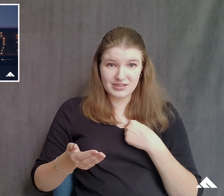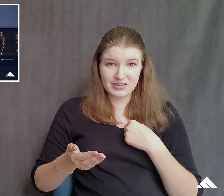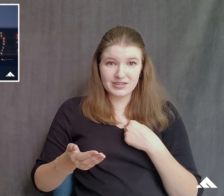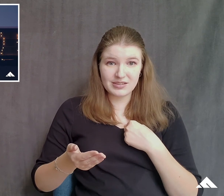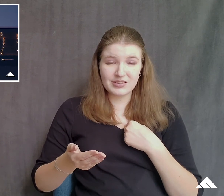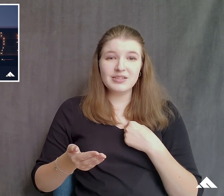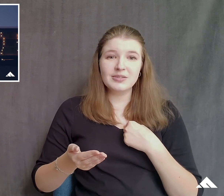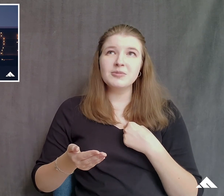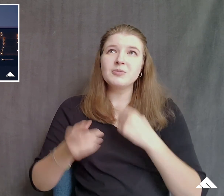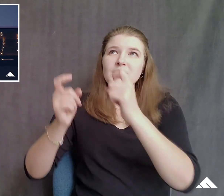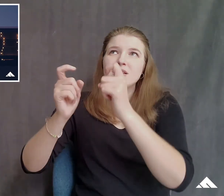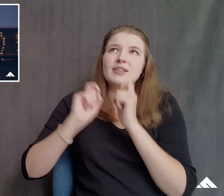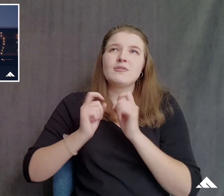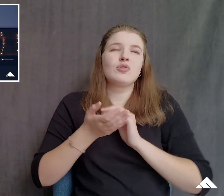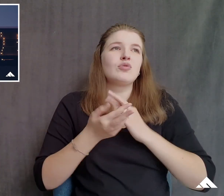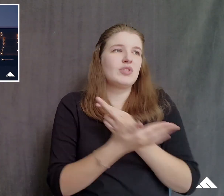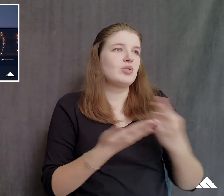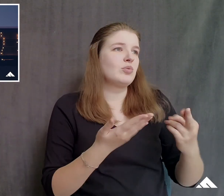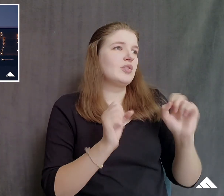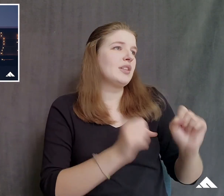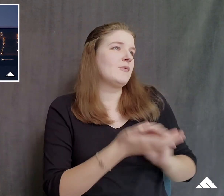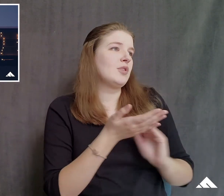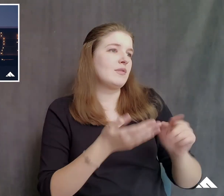I have the resources to forgive you.